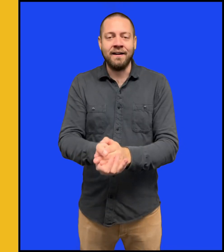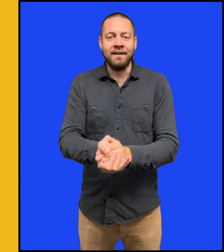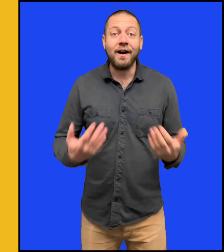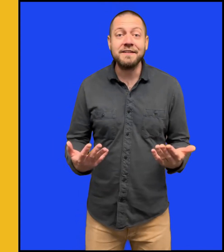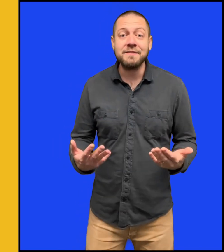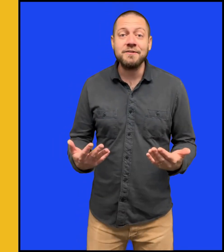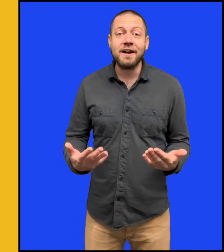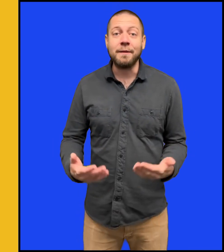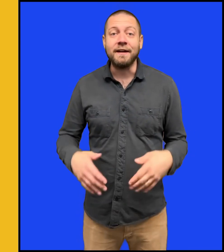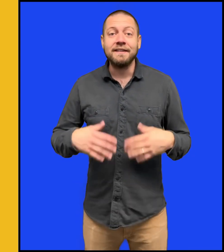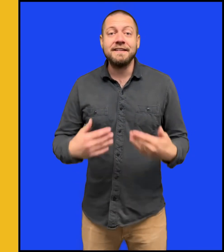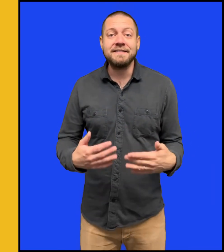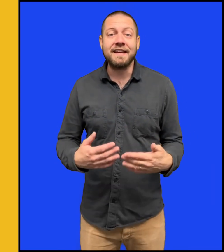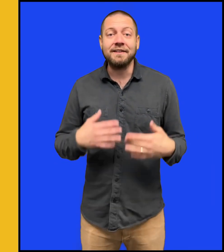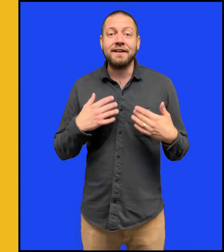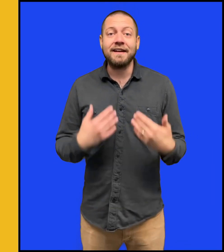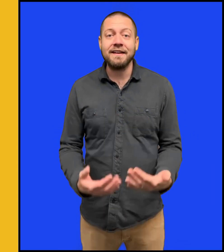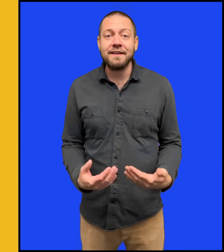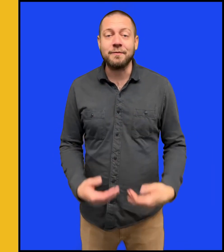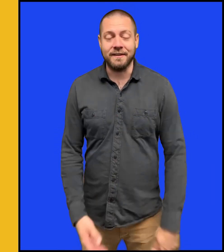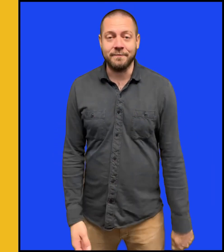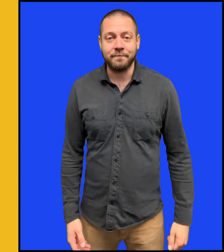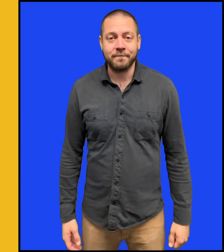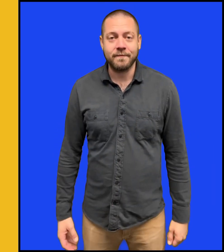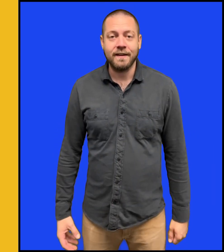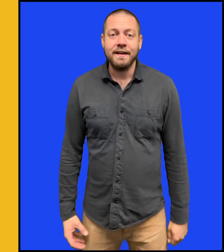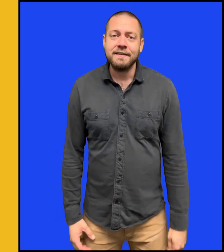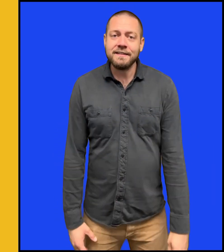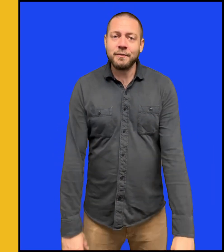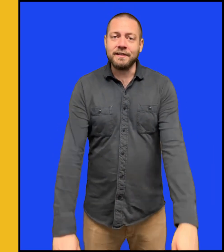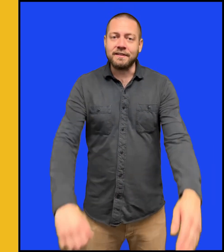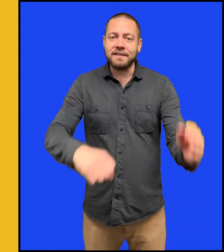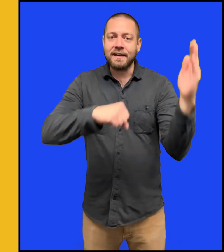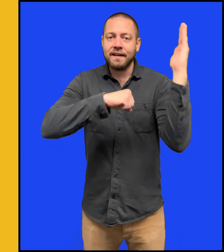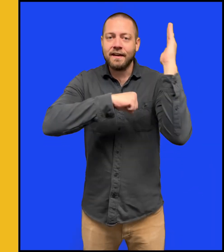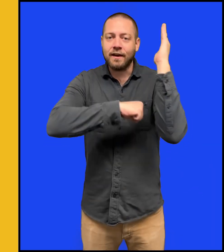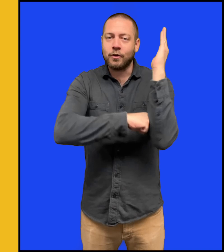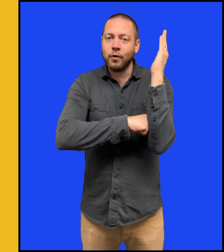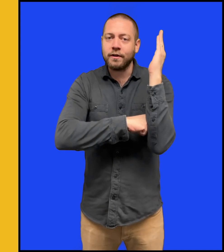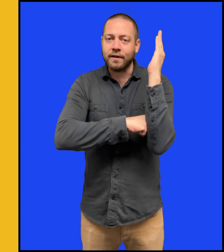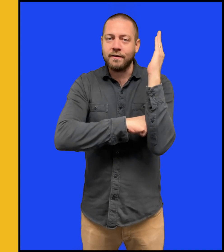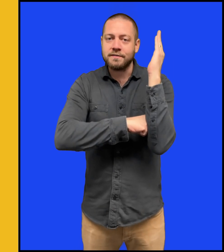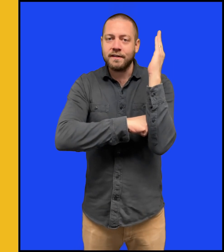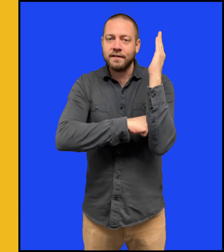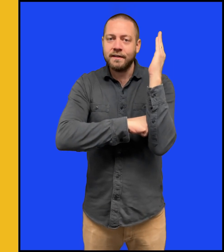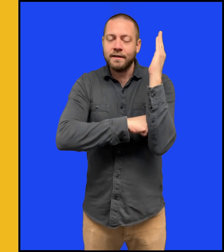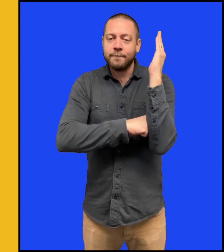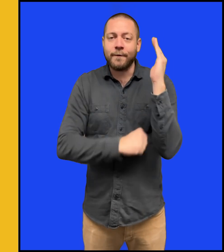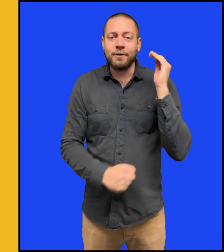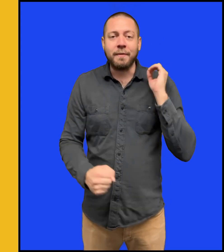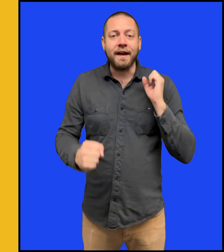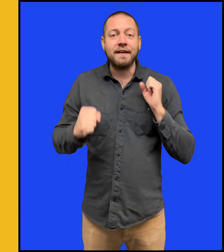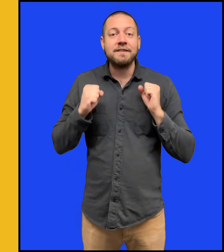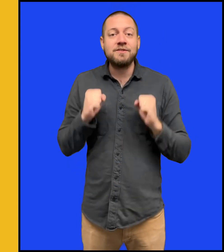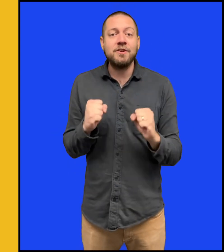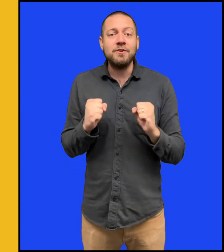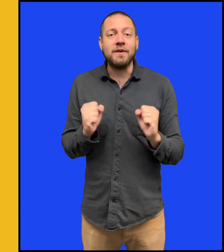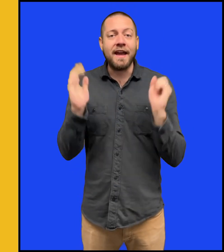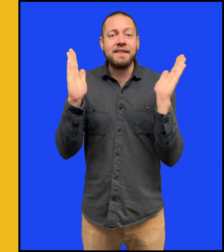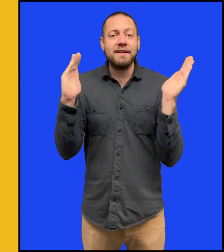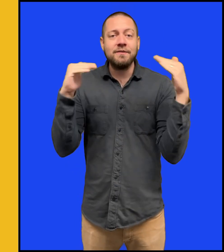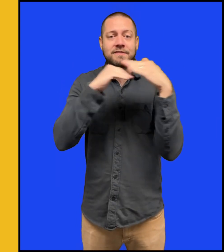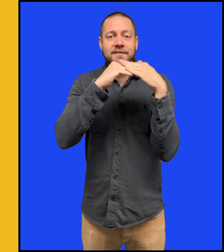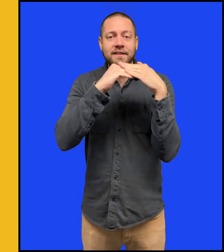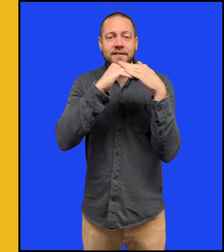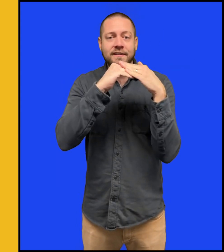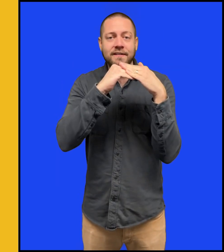ta. Awesome job. Let's take a look at another rhythm. This one looks like a quarter note, followed by 2